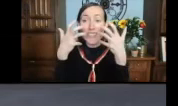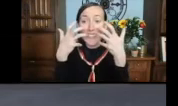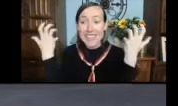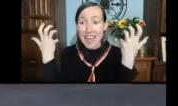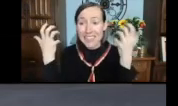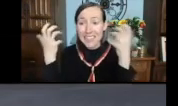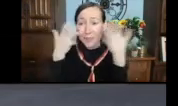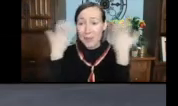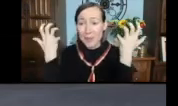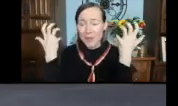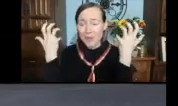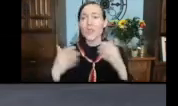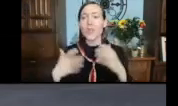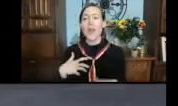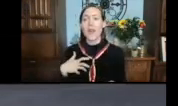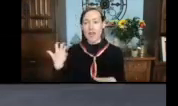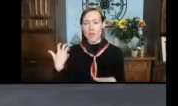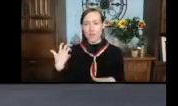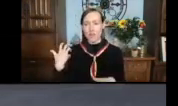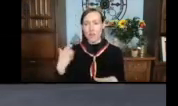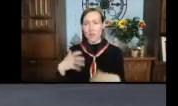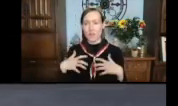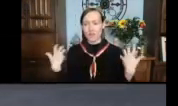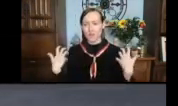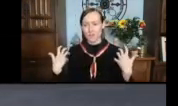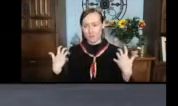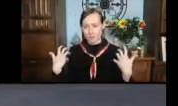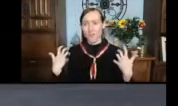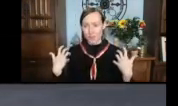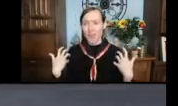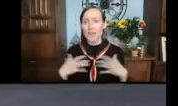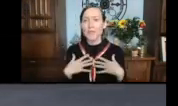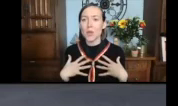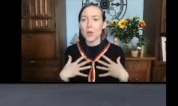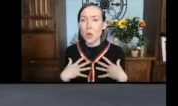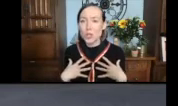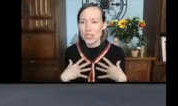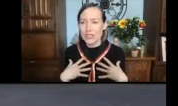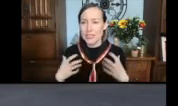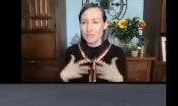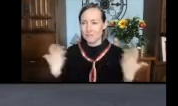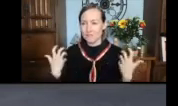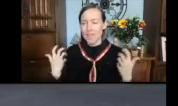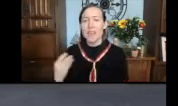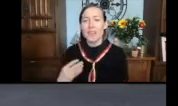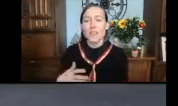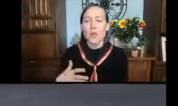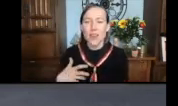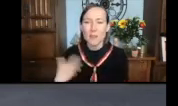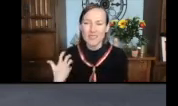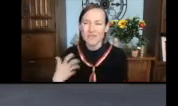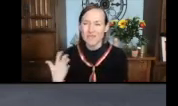this is cat, remember? Angry. Okay, from your emotions.